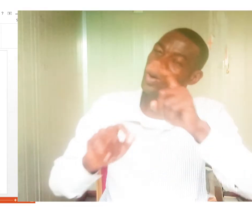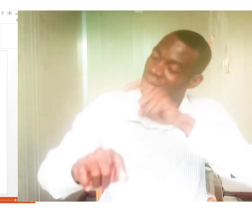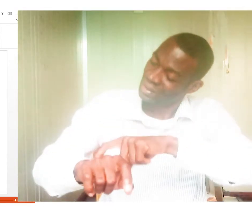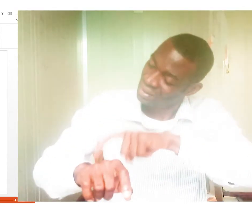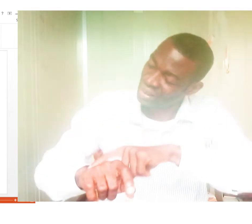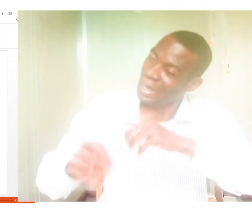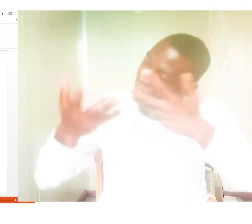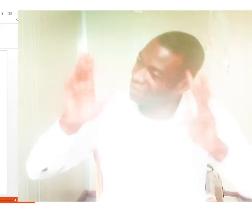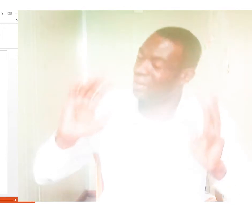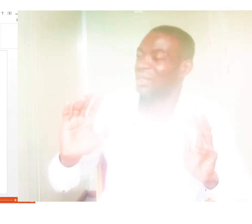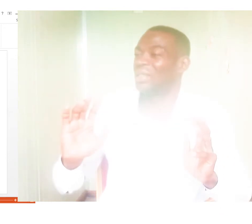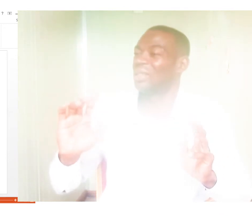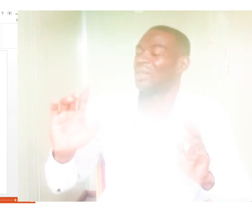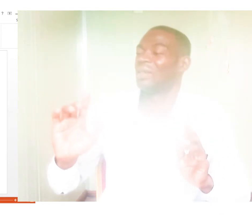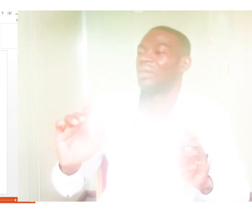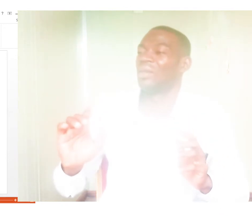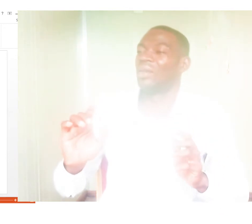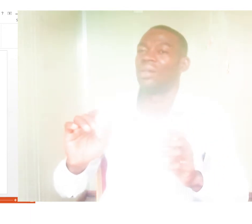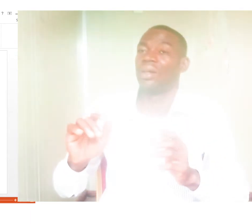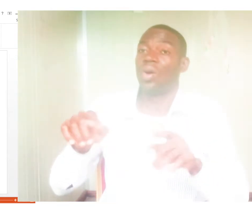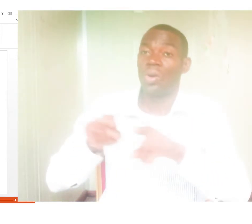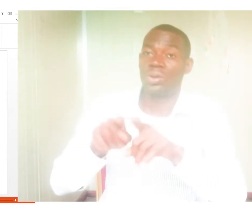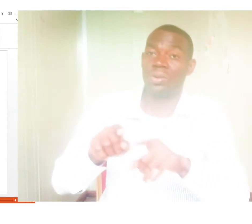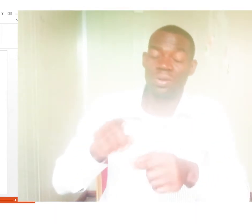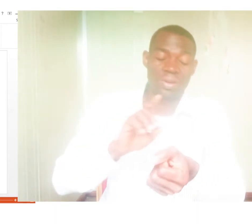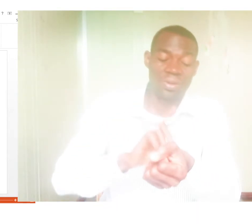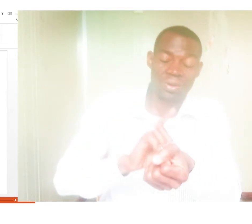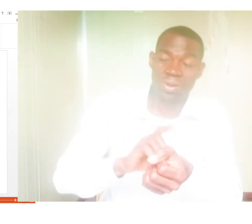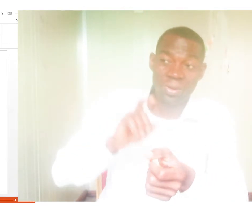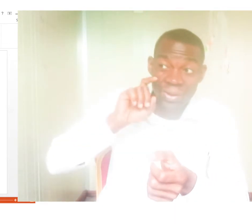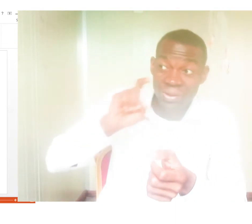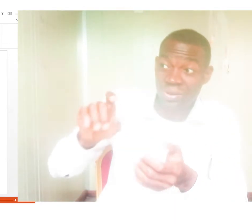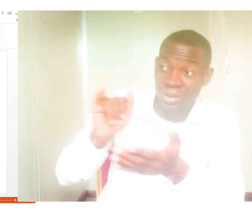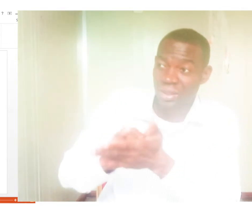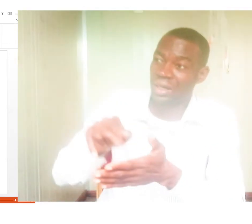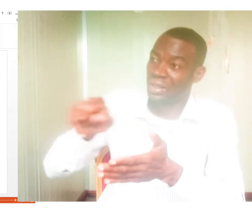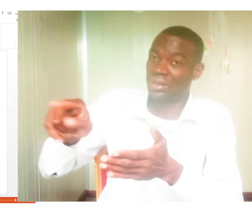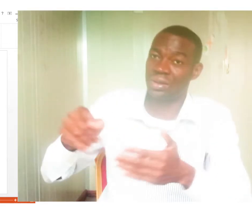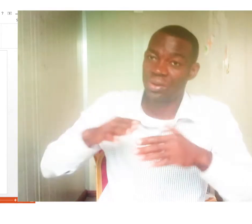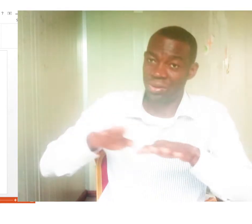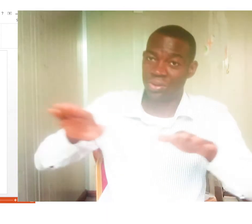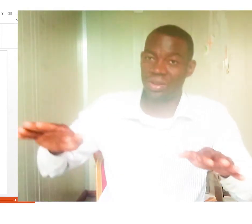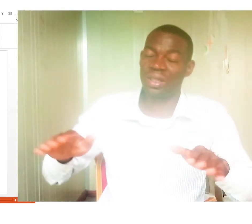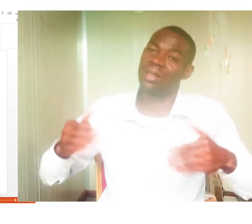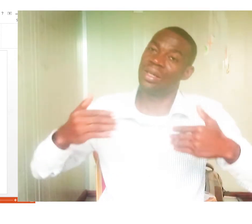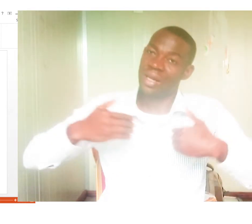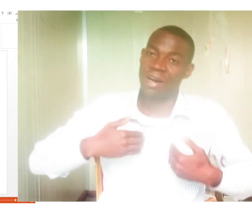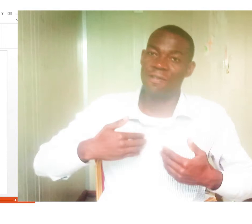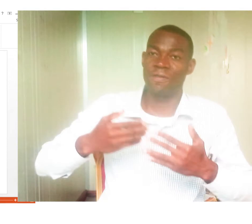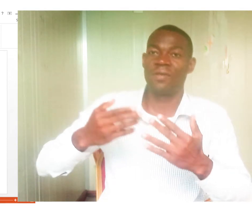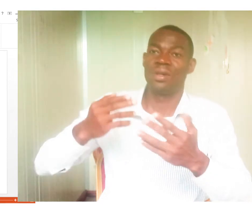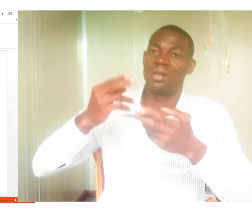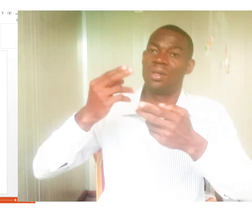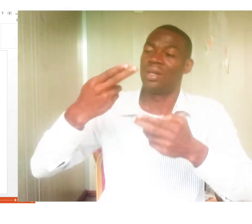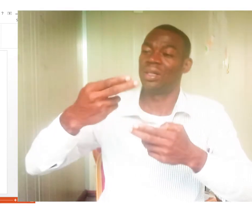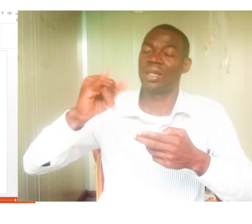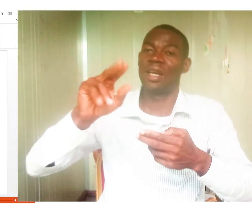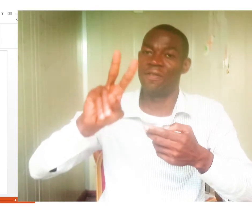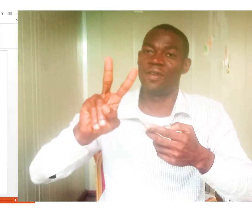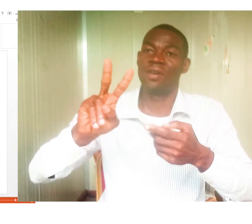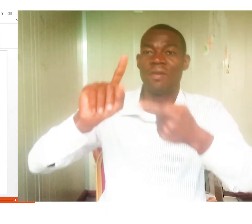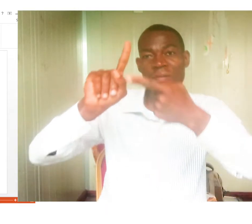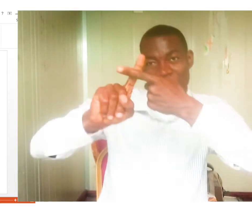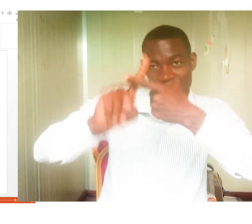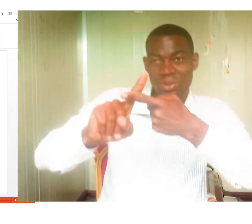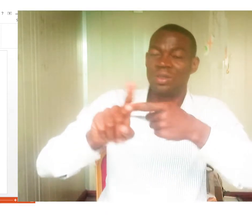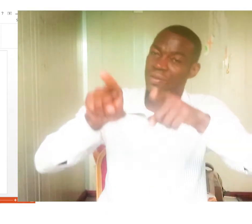baby girl. Due to lack of communication, the baby and the mother were separated, and the baby was left